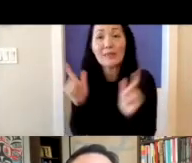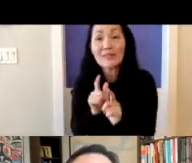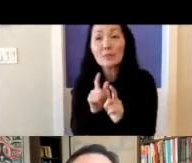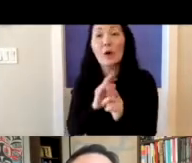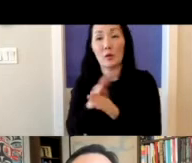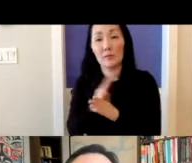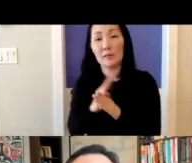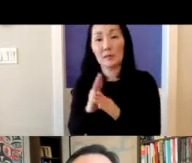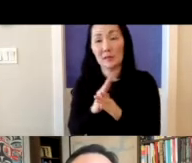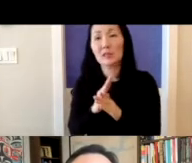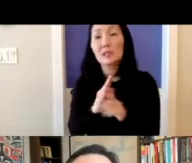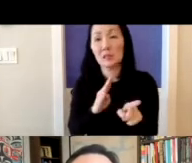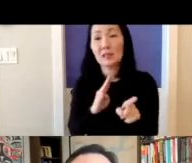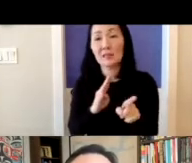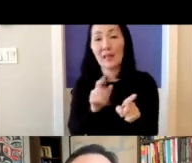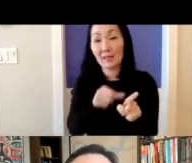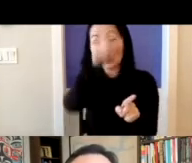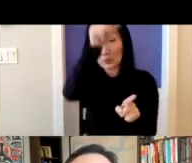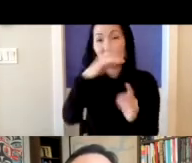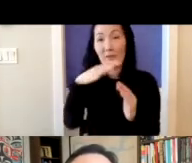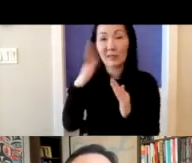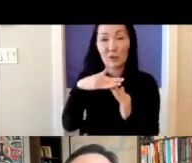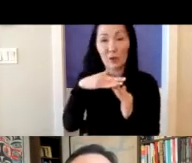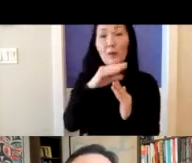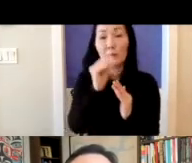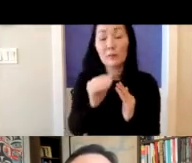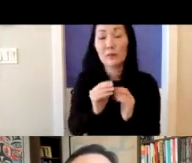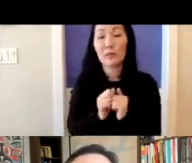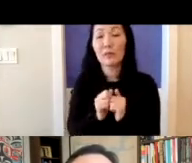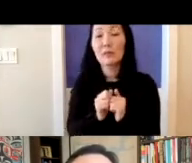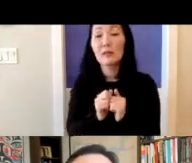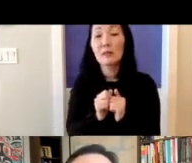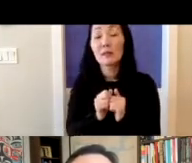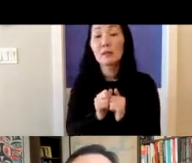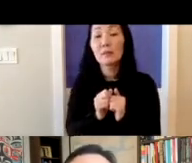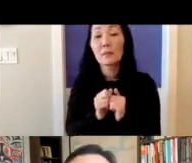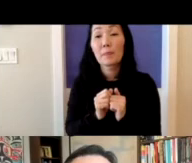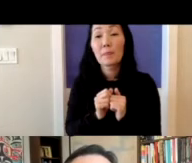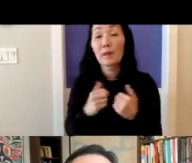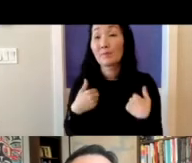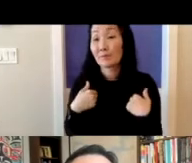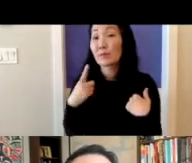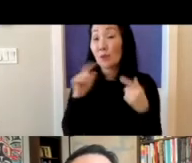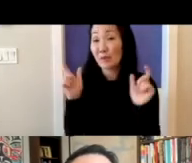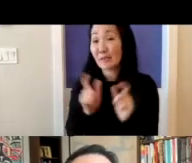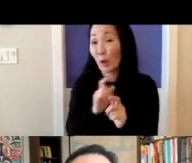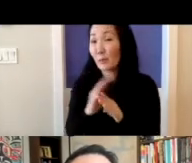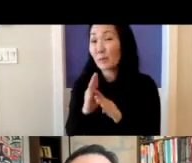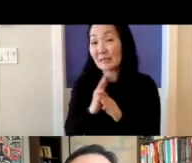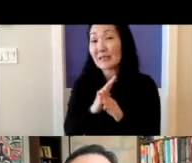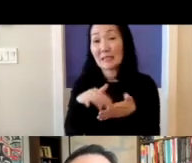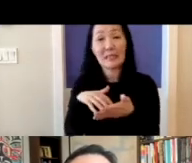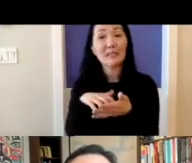while bringing in a certain level of agility, it also brings a certain level of vulnerability. And from